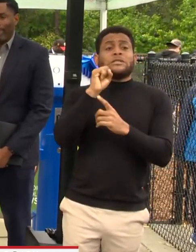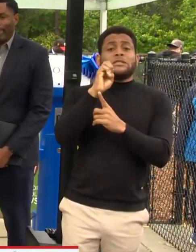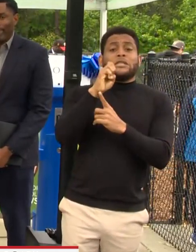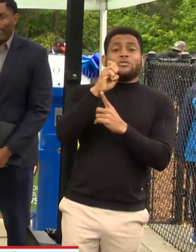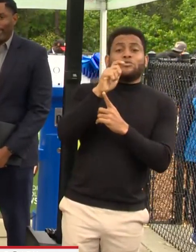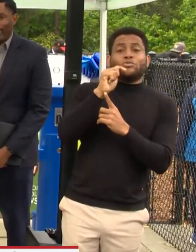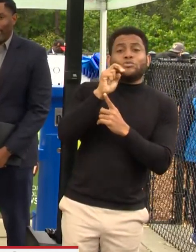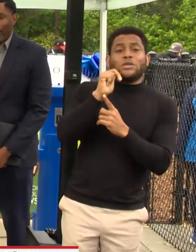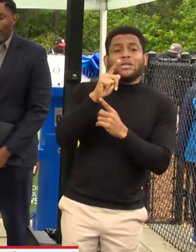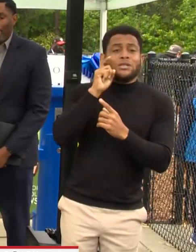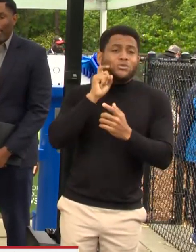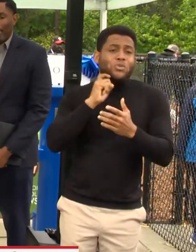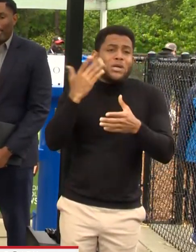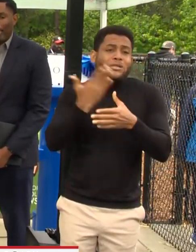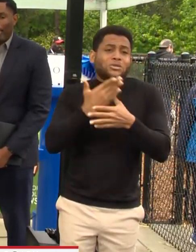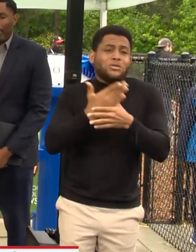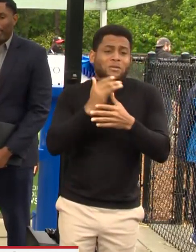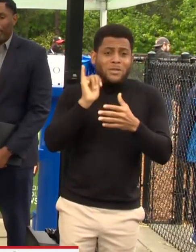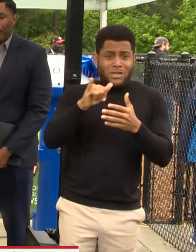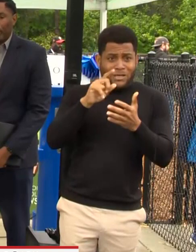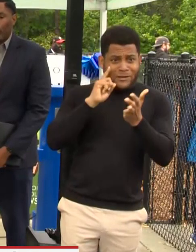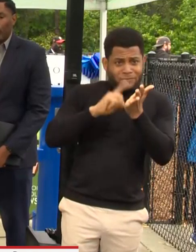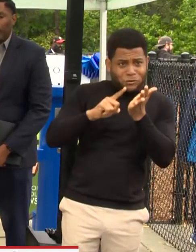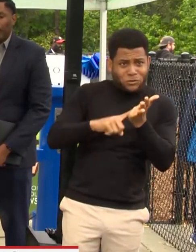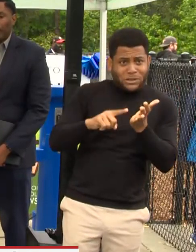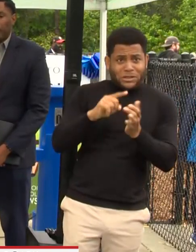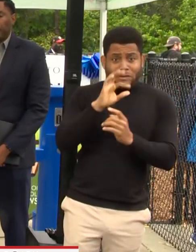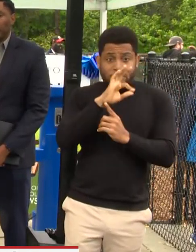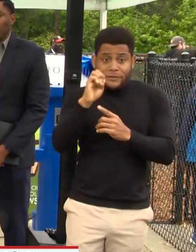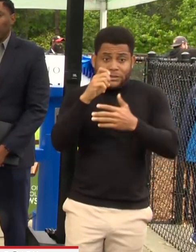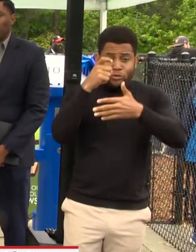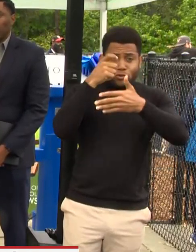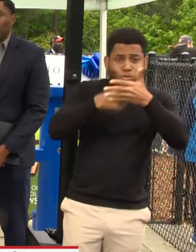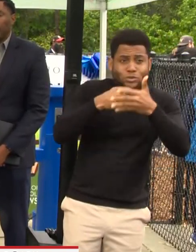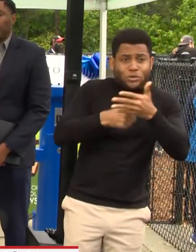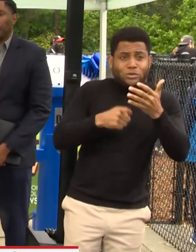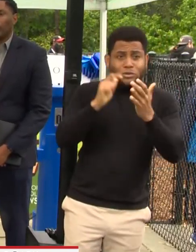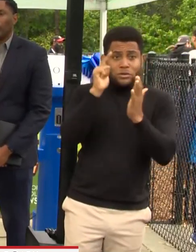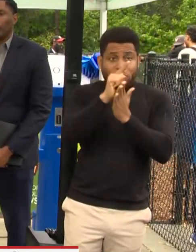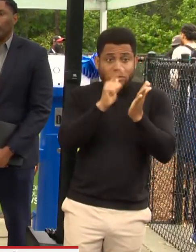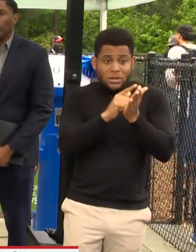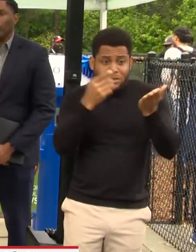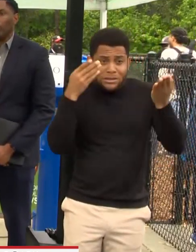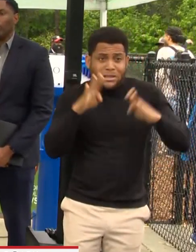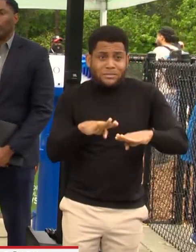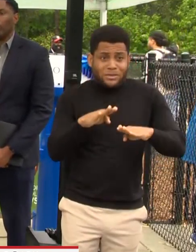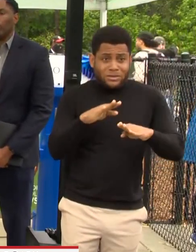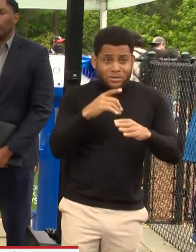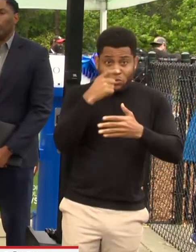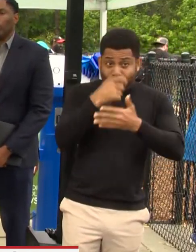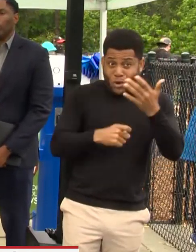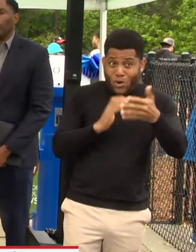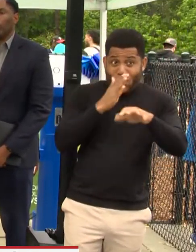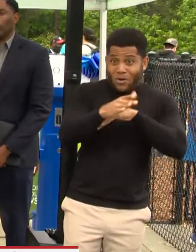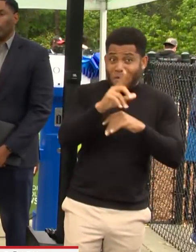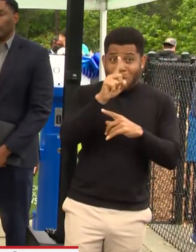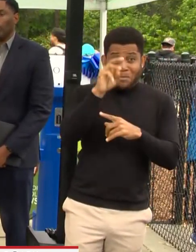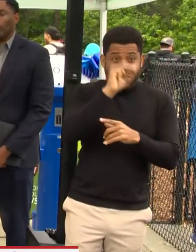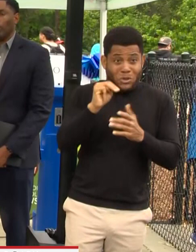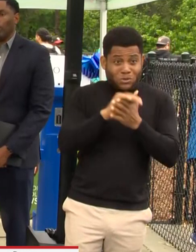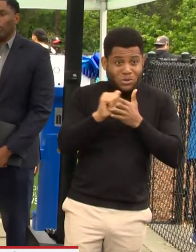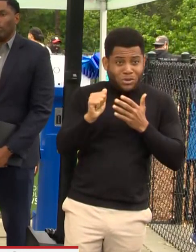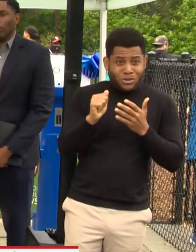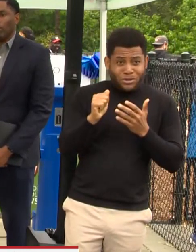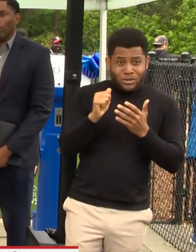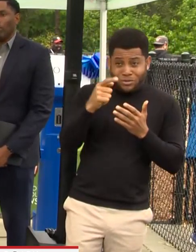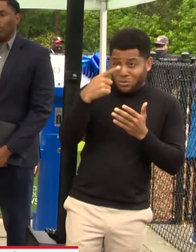independent investigation? This is now going to cost taxpayers more than $1 million. I can't speak to anything the